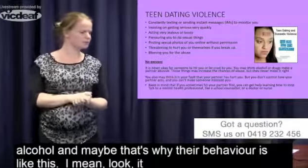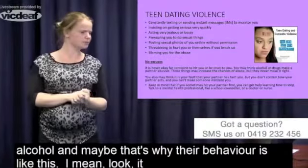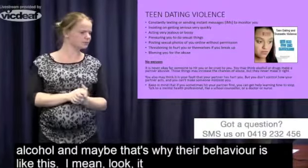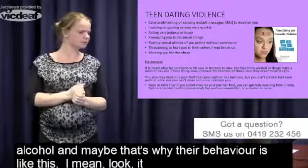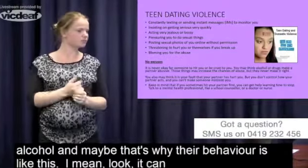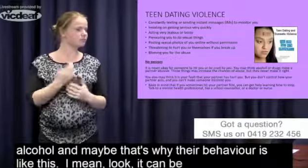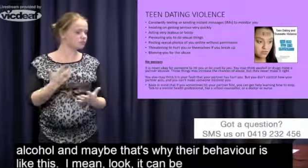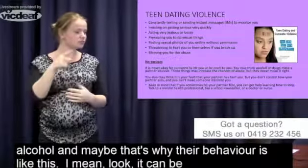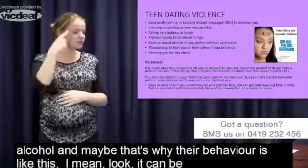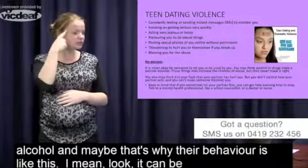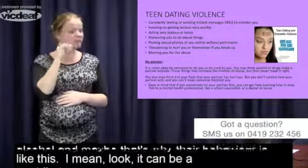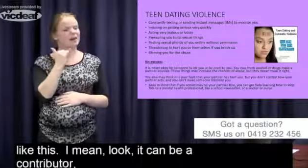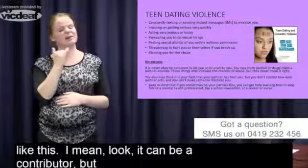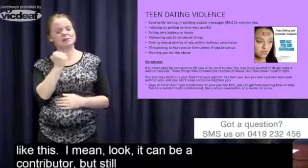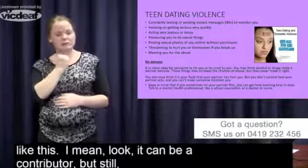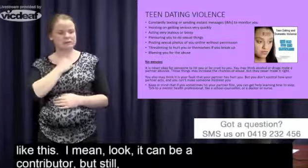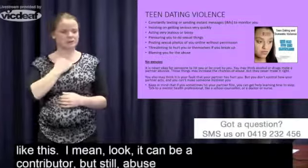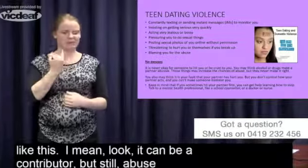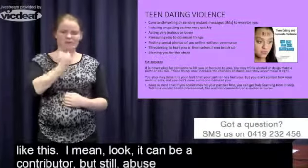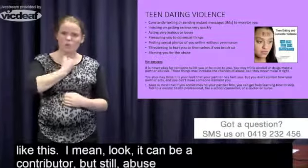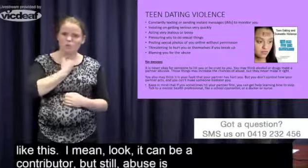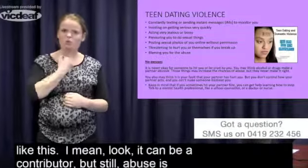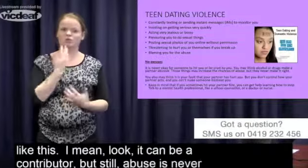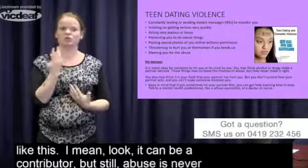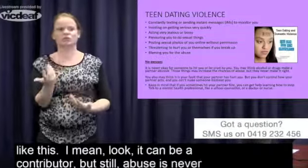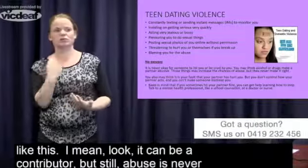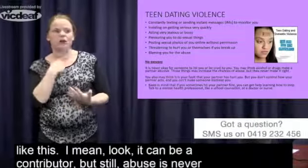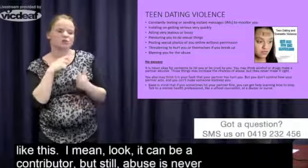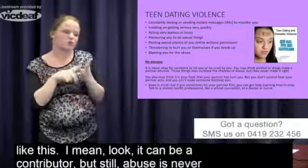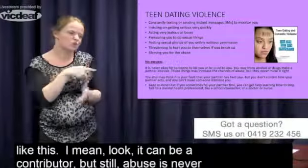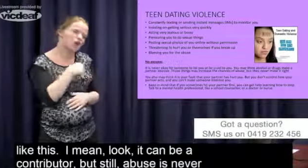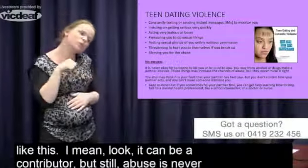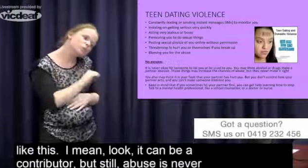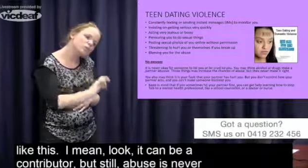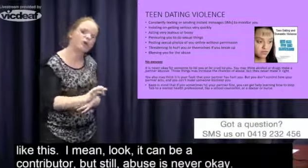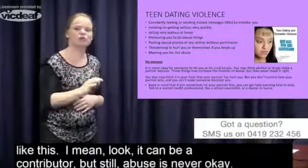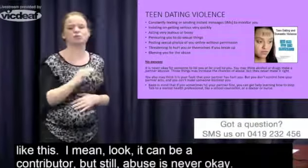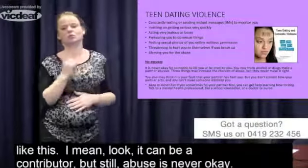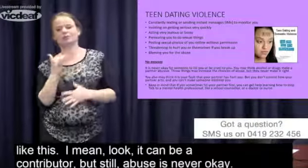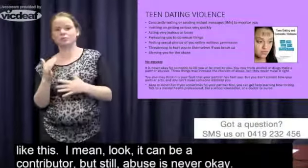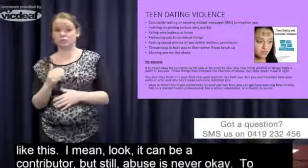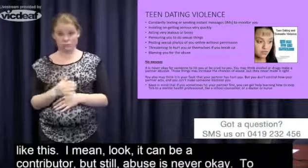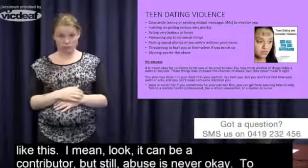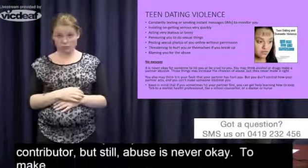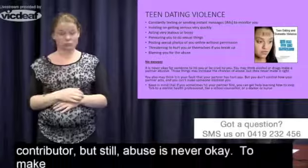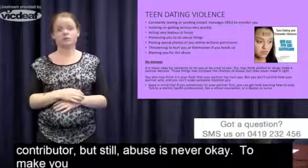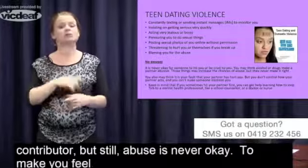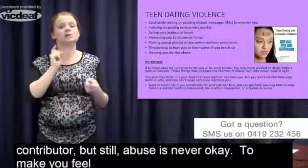but still, abuse is never okay. Maybe you feel like it's all your fault and you shouldn't have